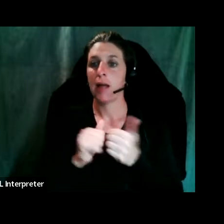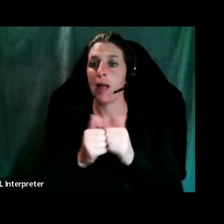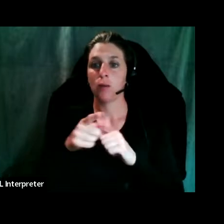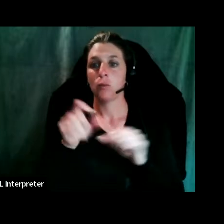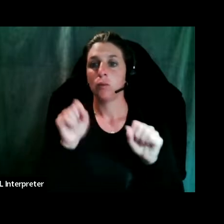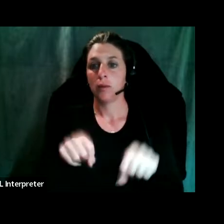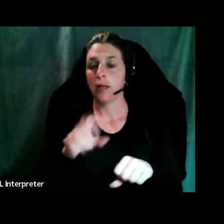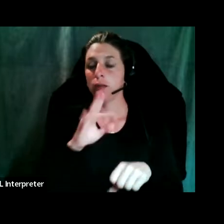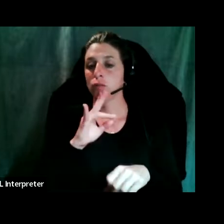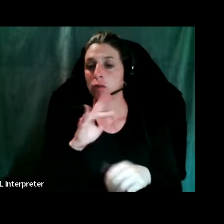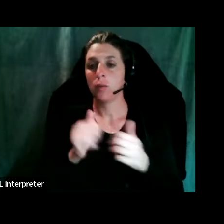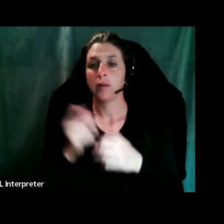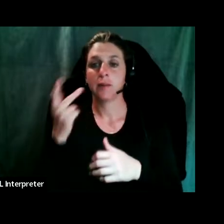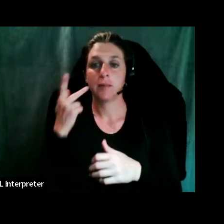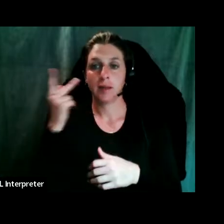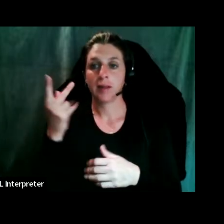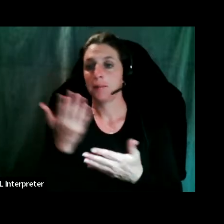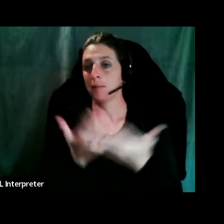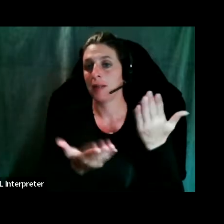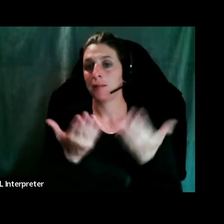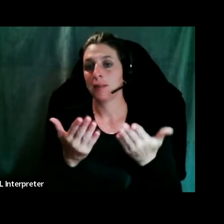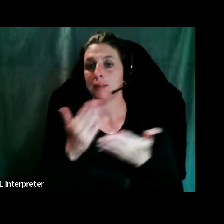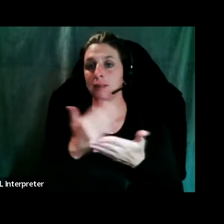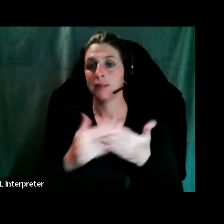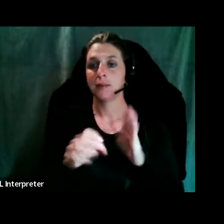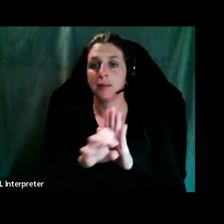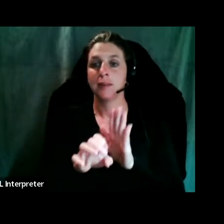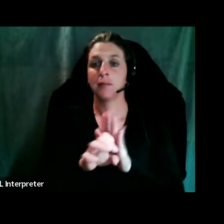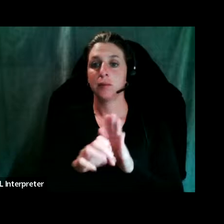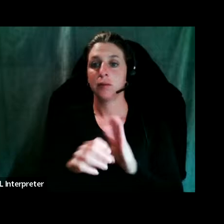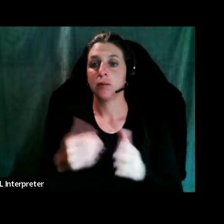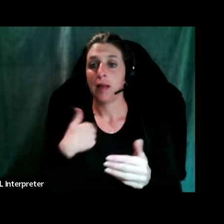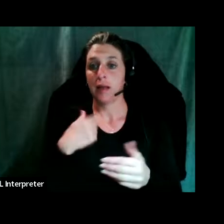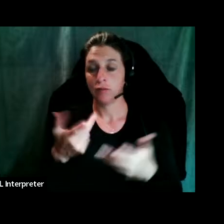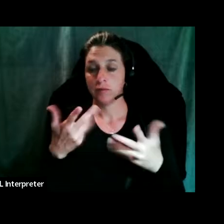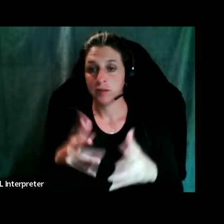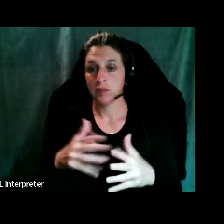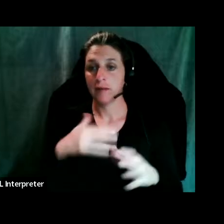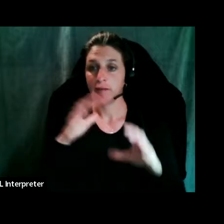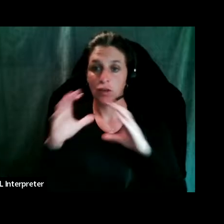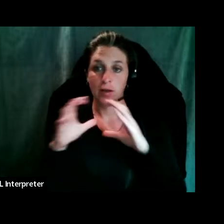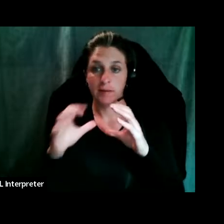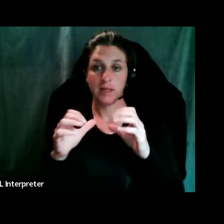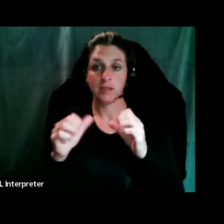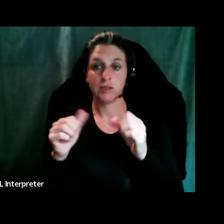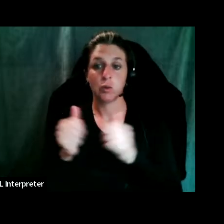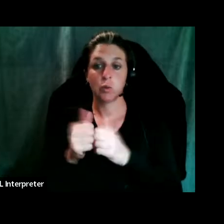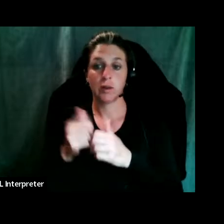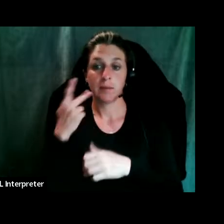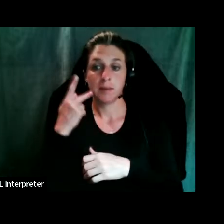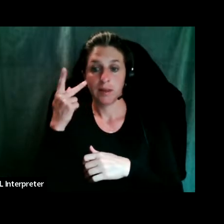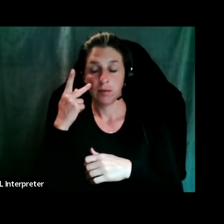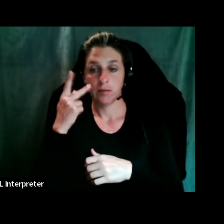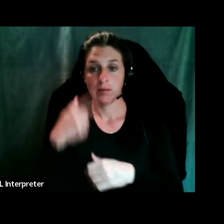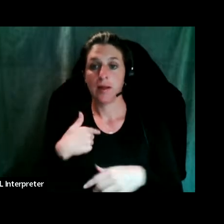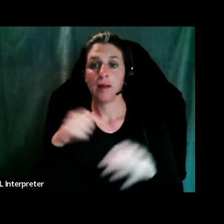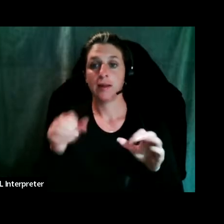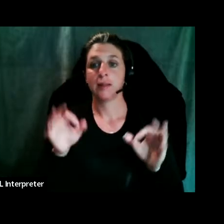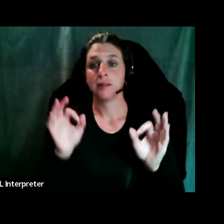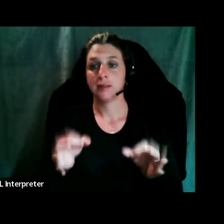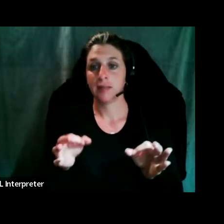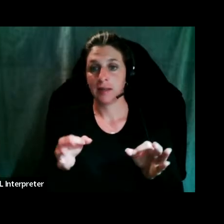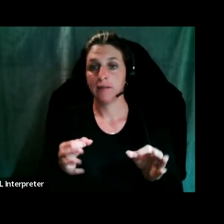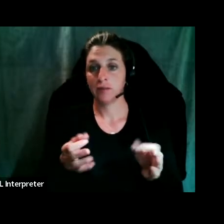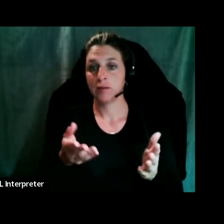parents, or maybe some examples? Have you had these conversations before with parents? So I can certainly defer to Ms.